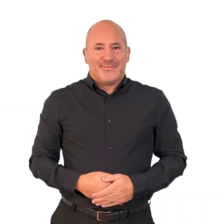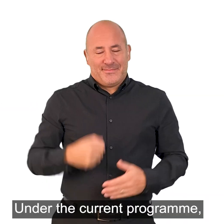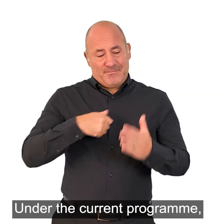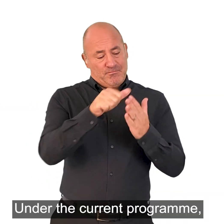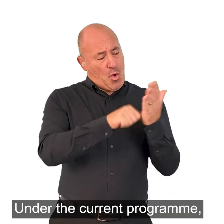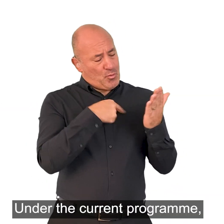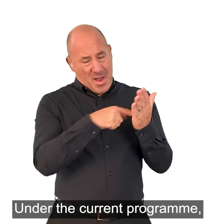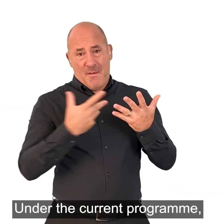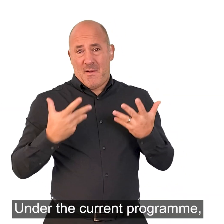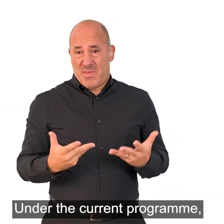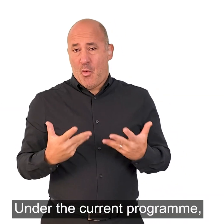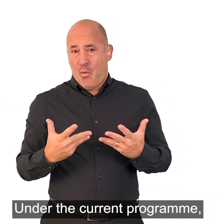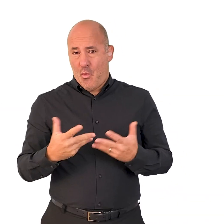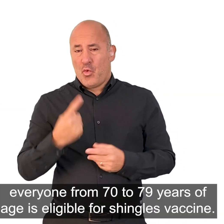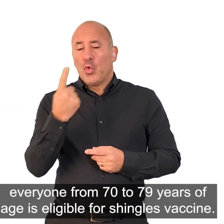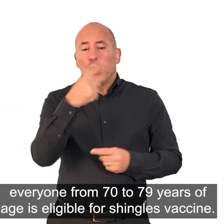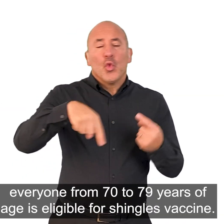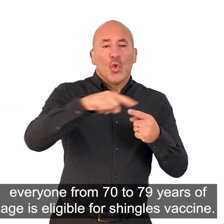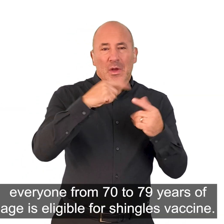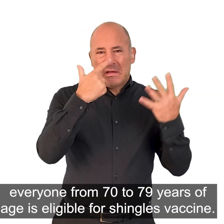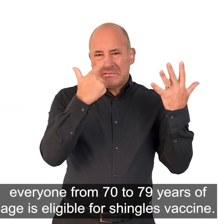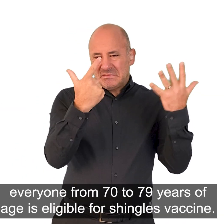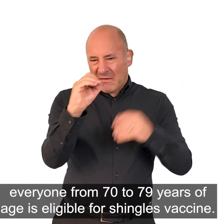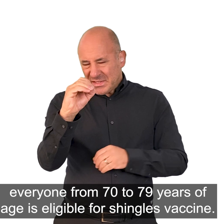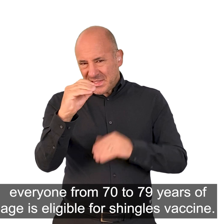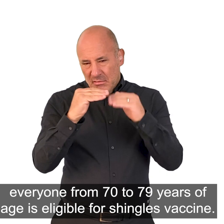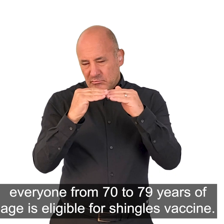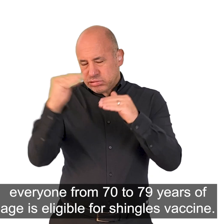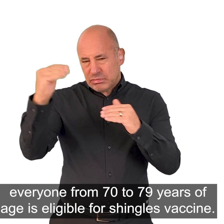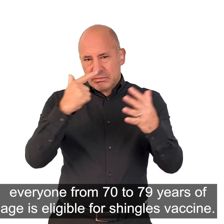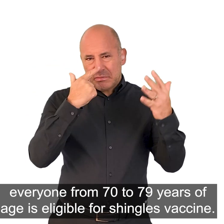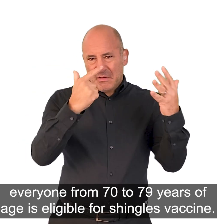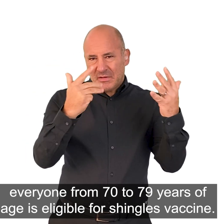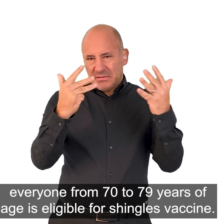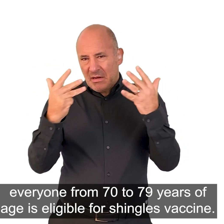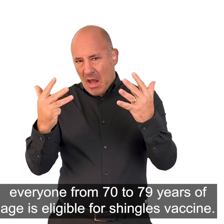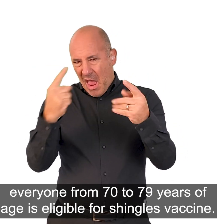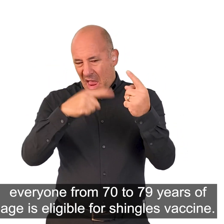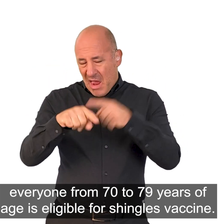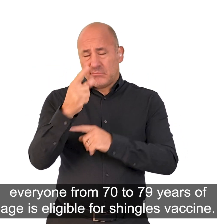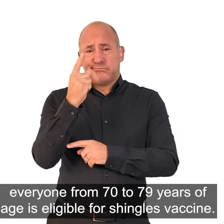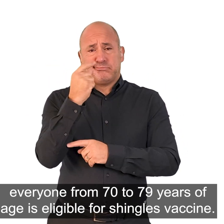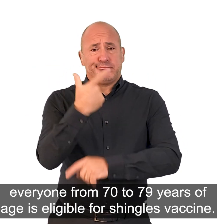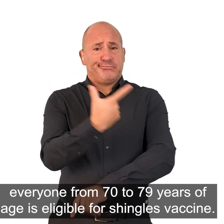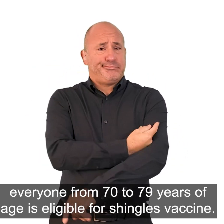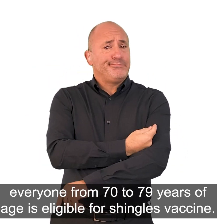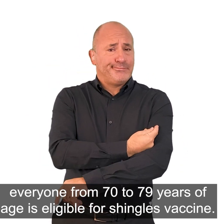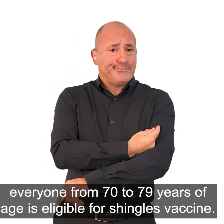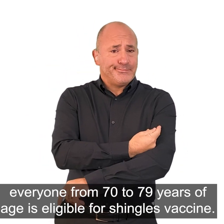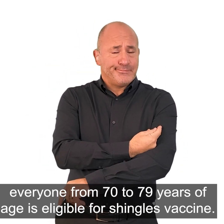Under the current programme, everyone from 70 to 79 years of age is eligible for shingles